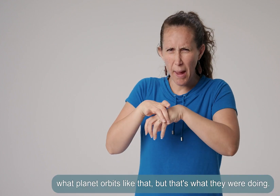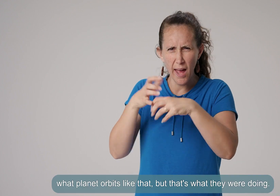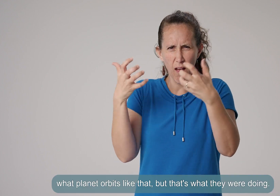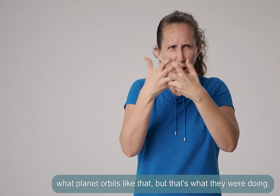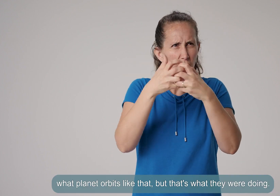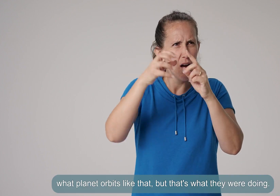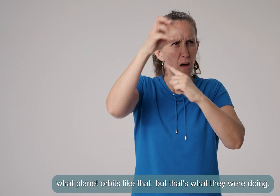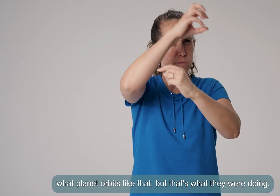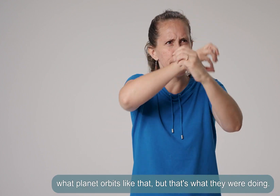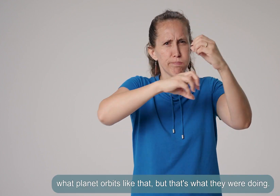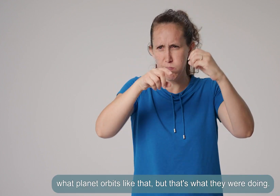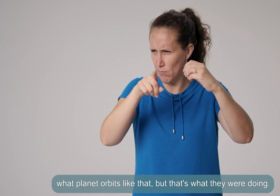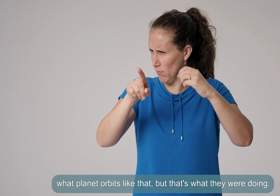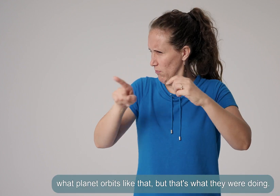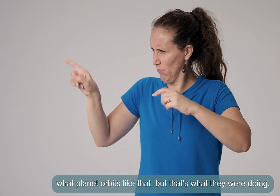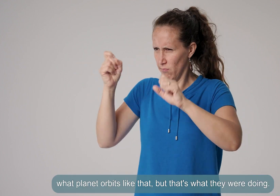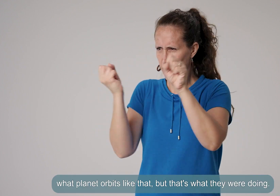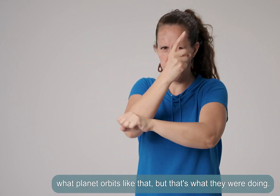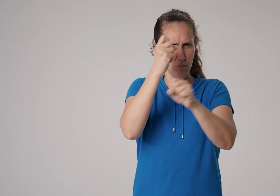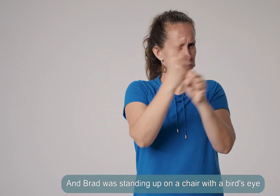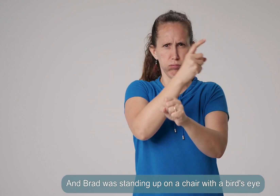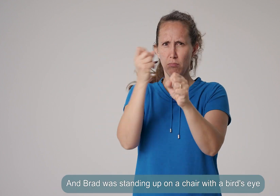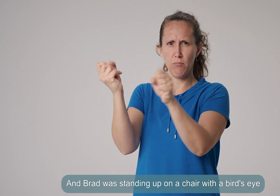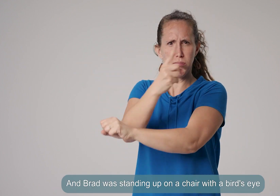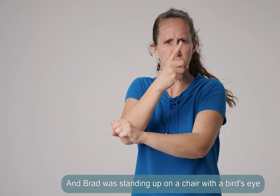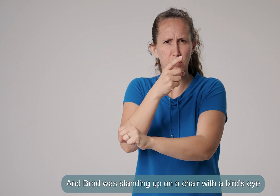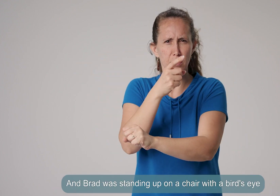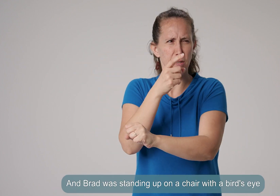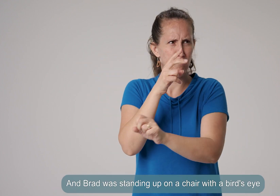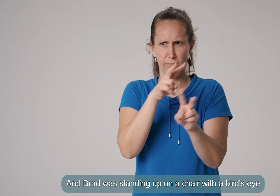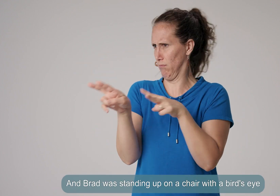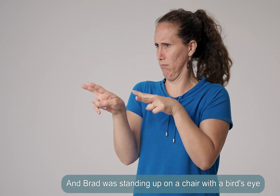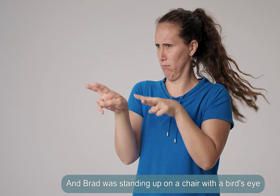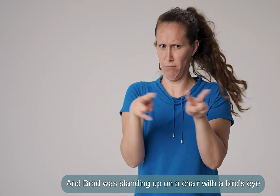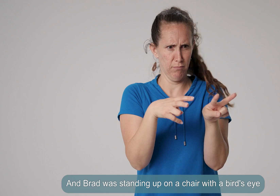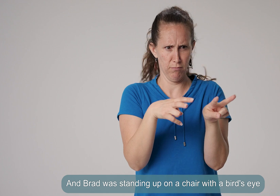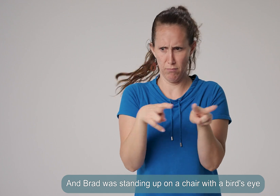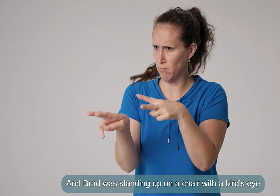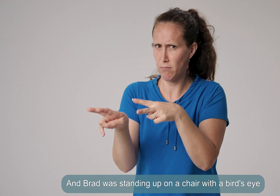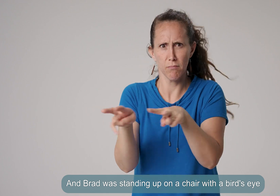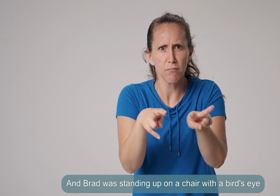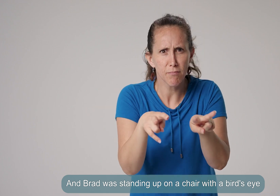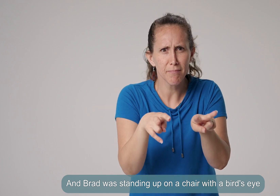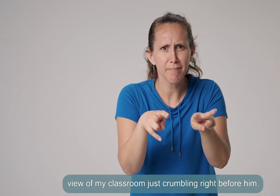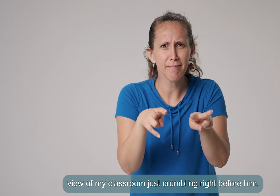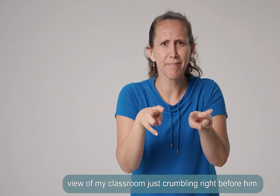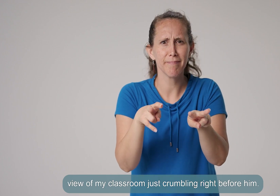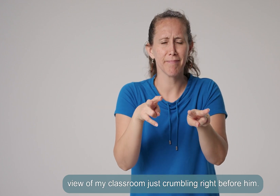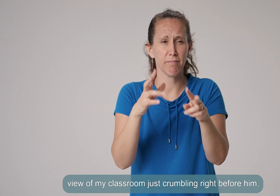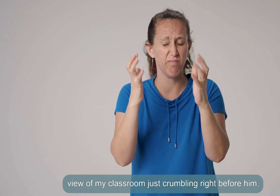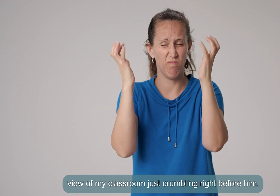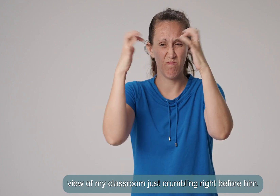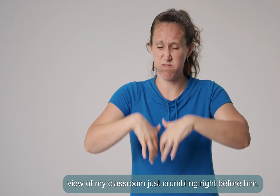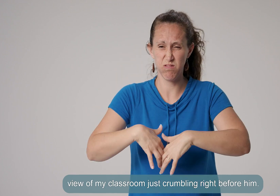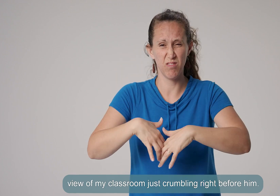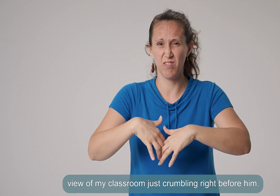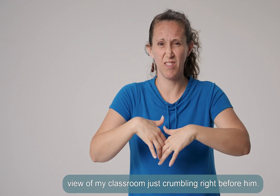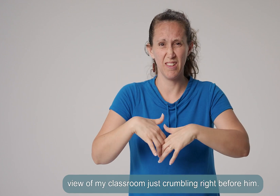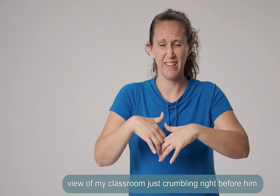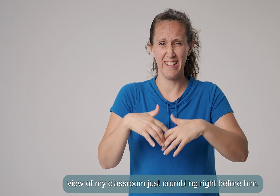orbits like that, but that's what they were doing, and Brad was standing up on a chair with a bird's eye view of my classroom, just crumbling